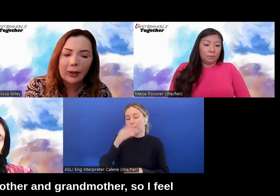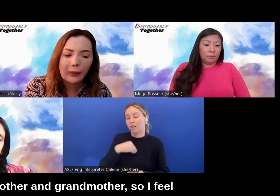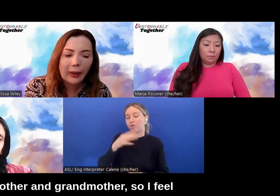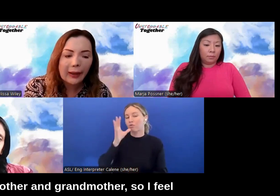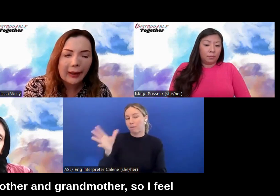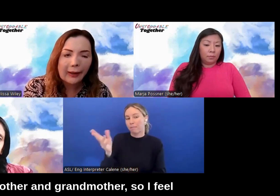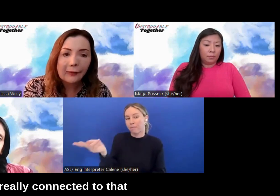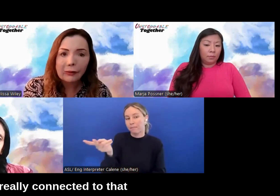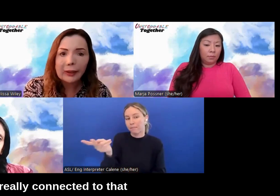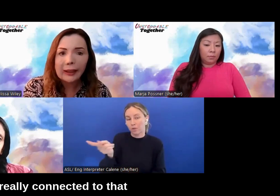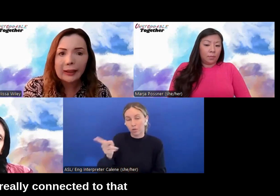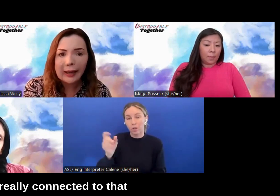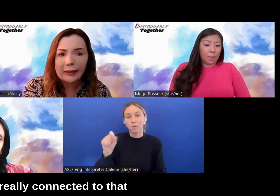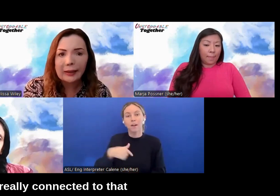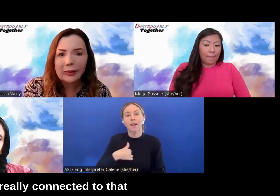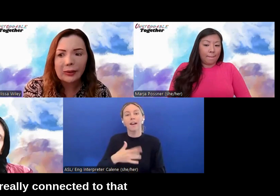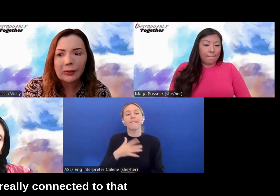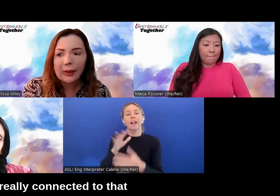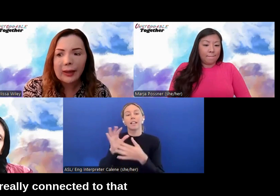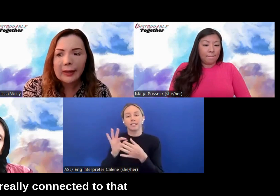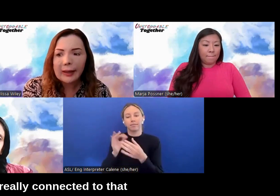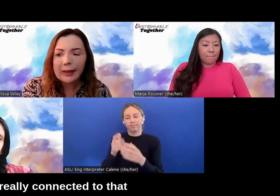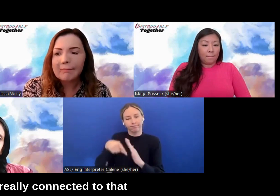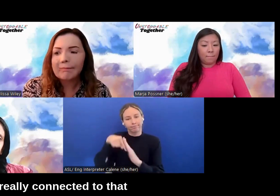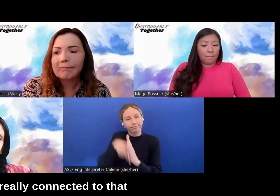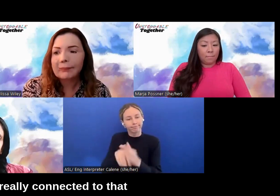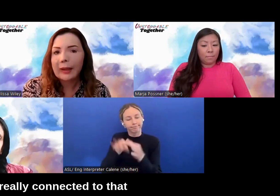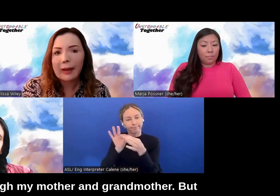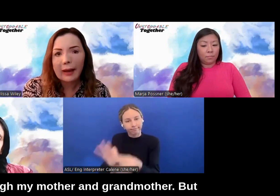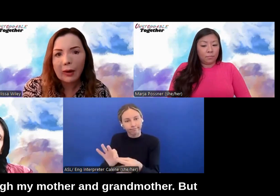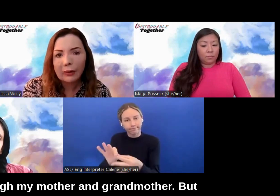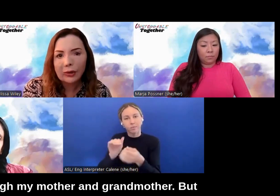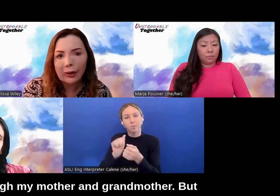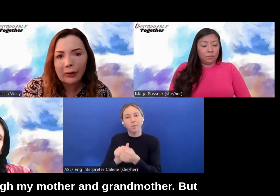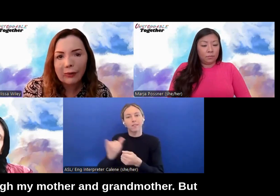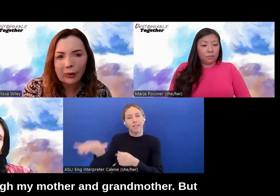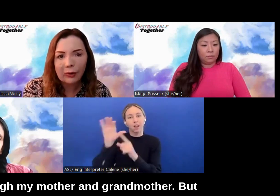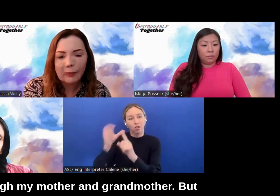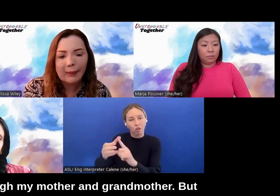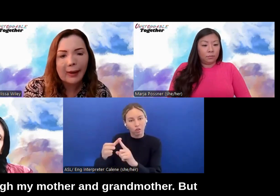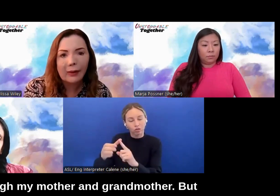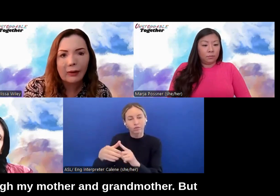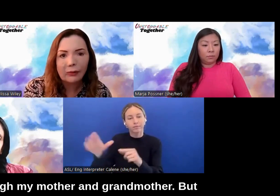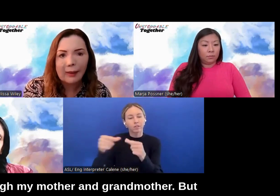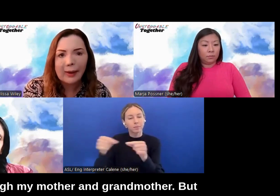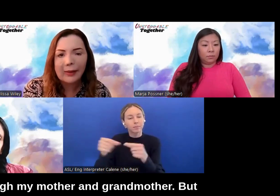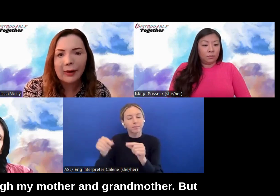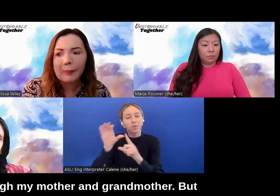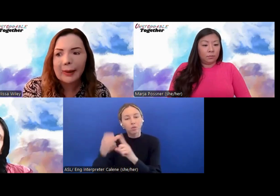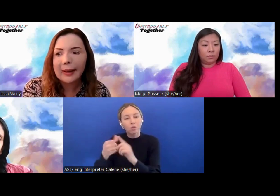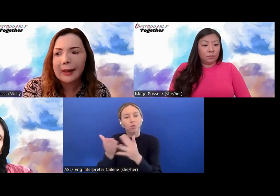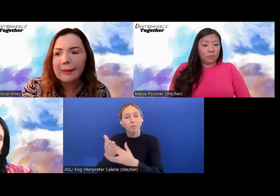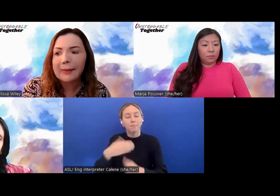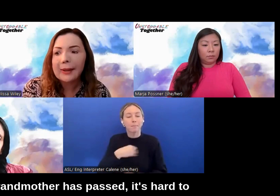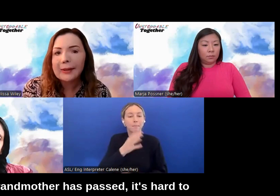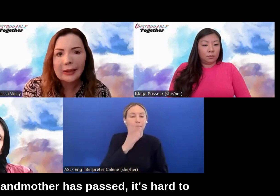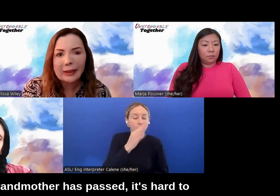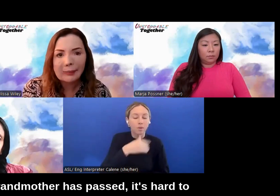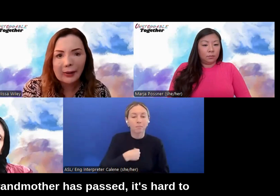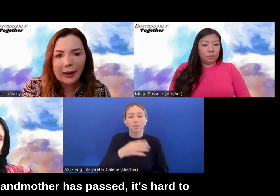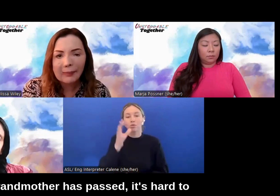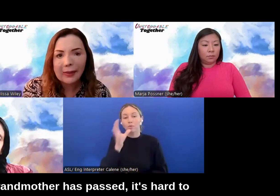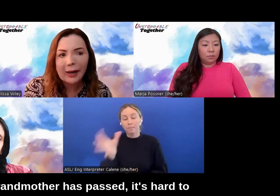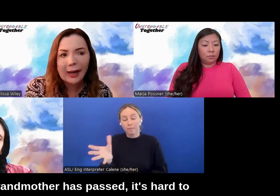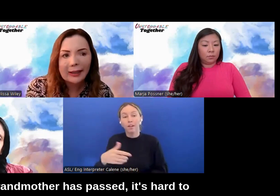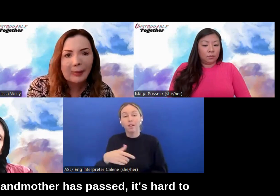grandmother, so I feel really connected to that culture through my mother and grandmother. But since